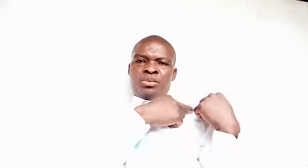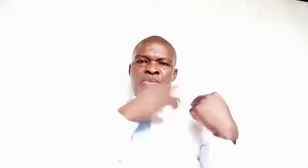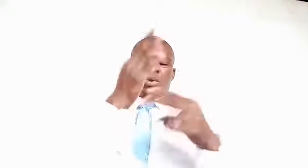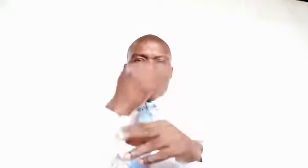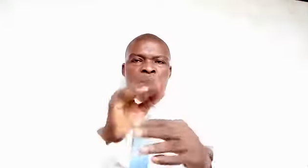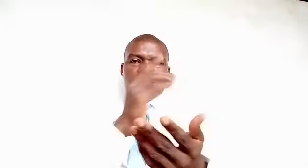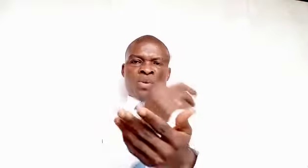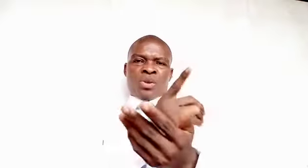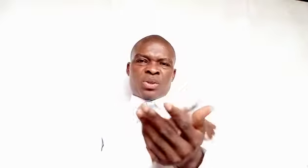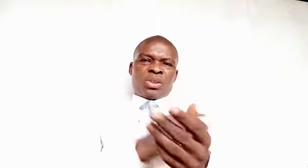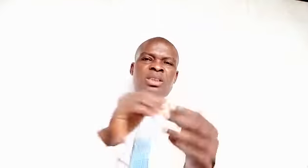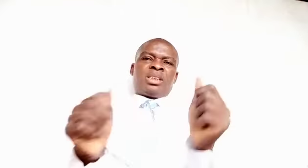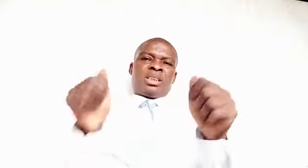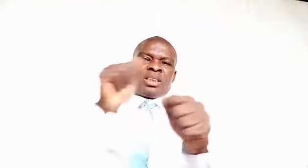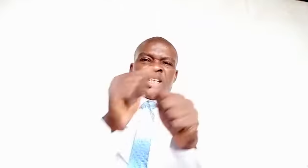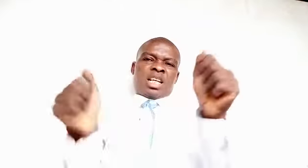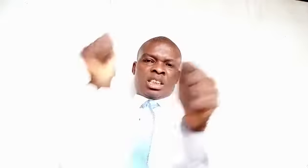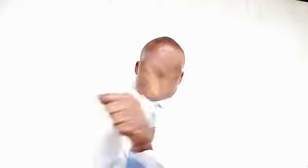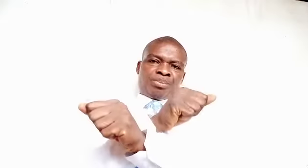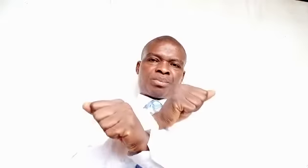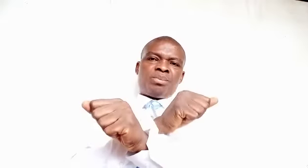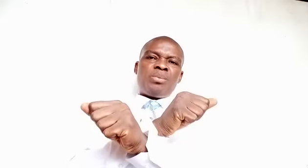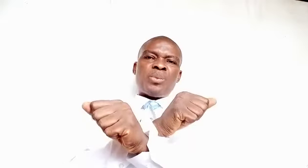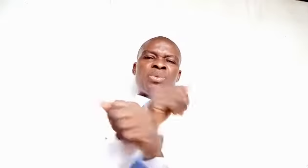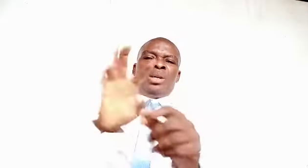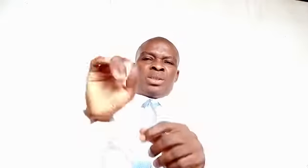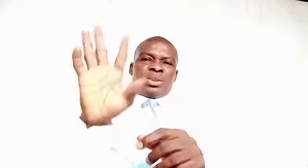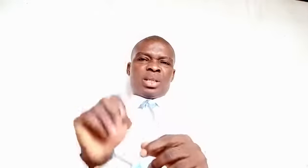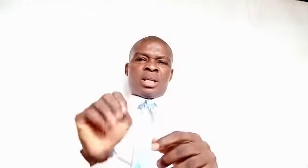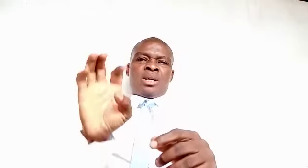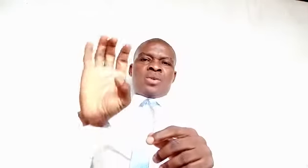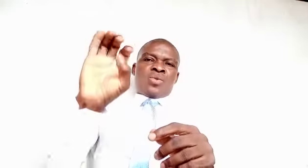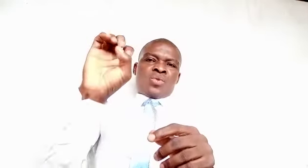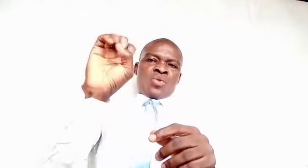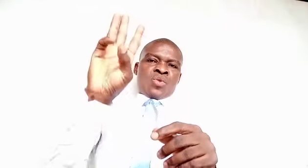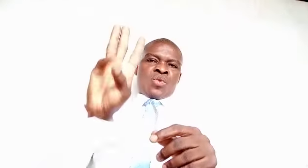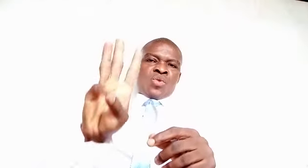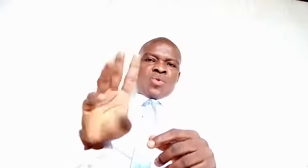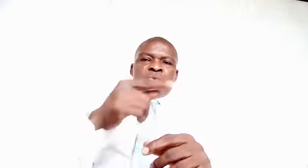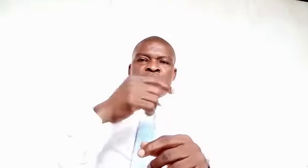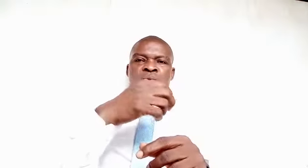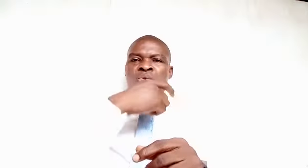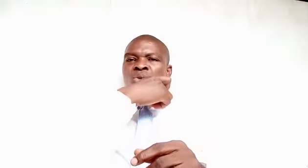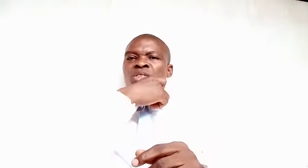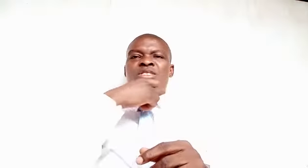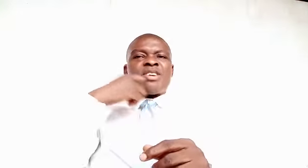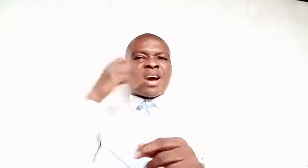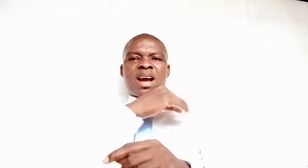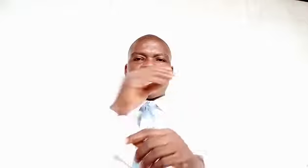causes seasonal changes such as wet and dry seasons.